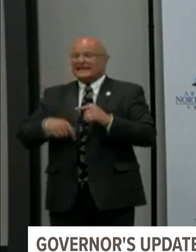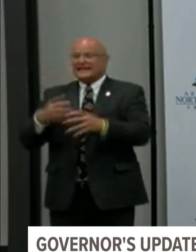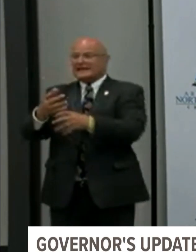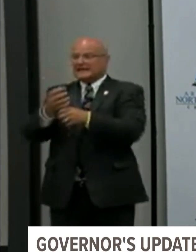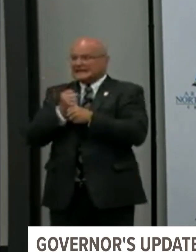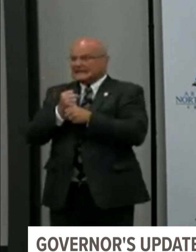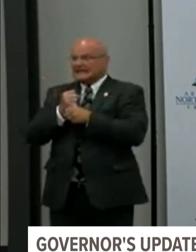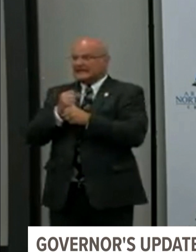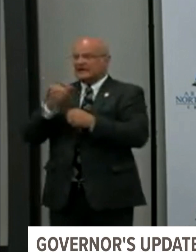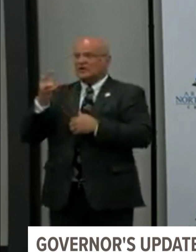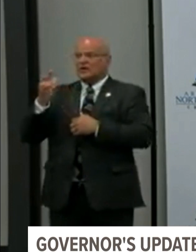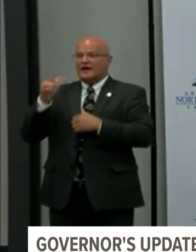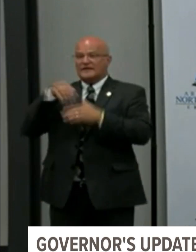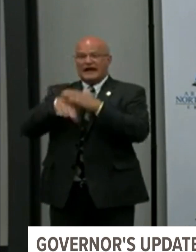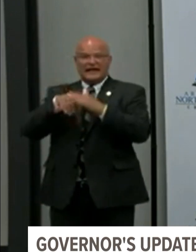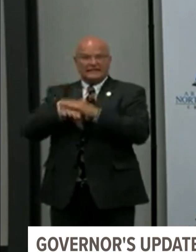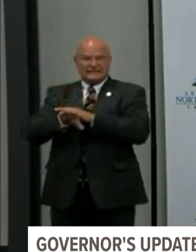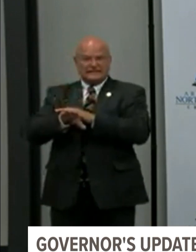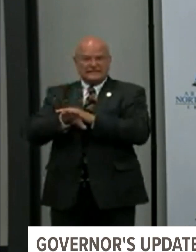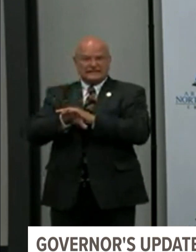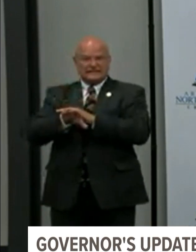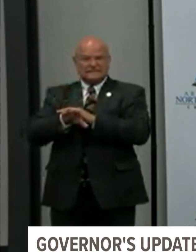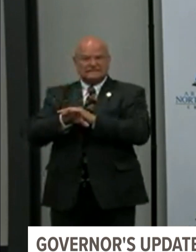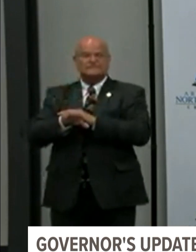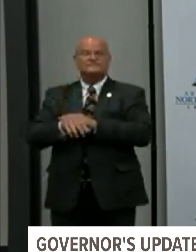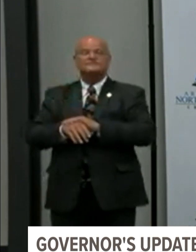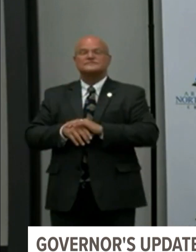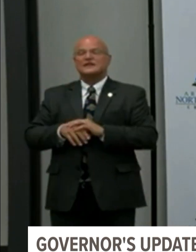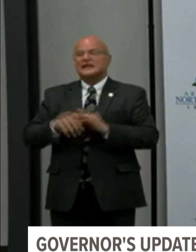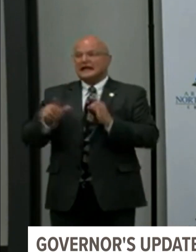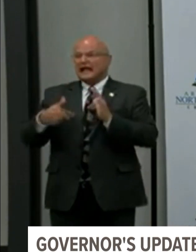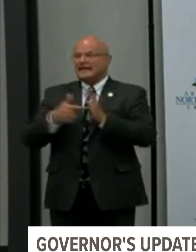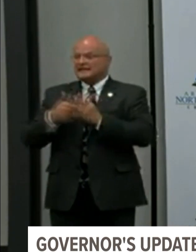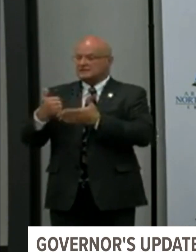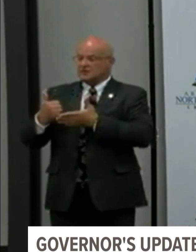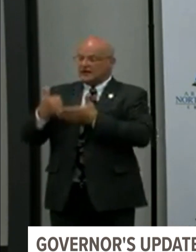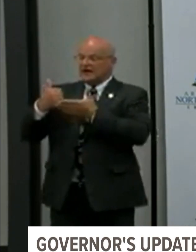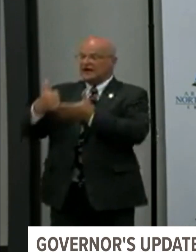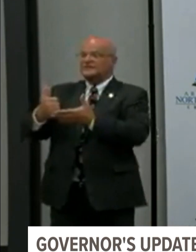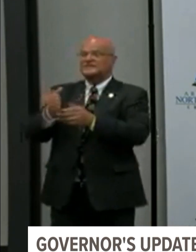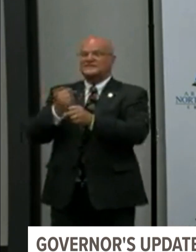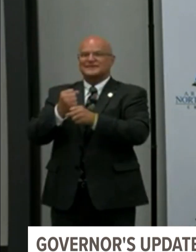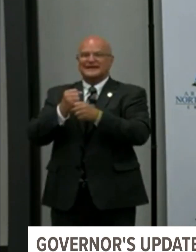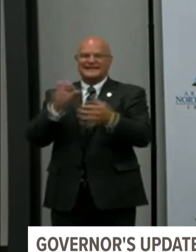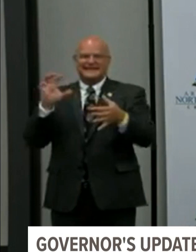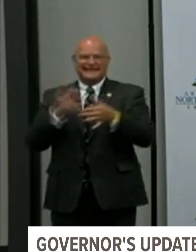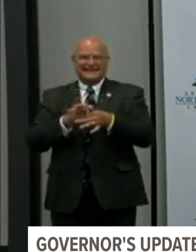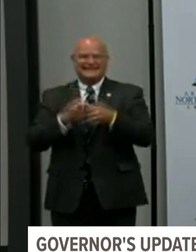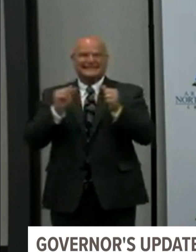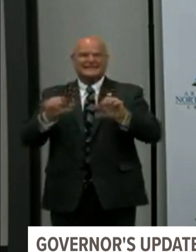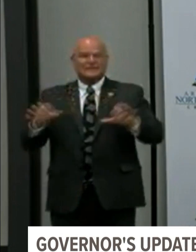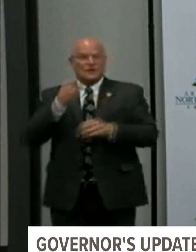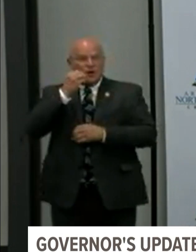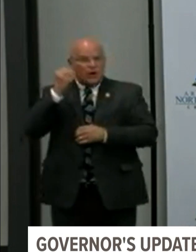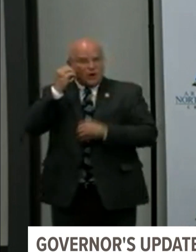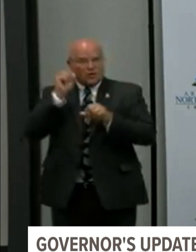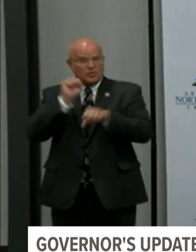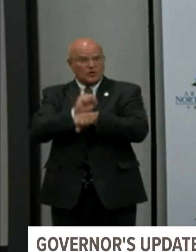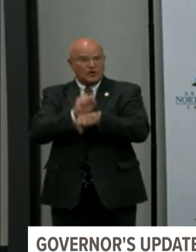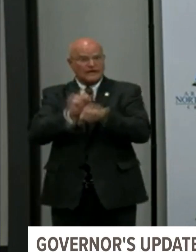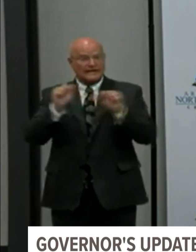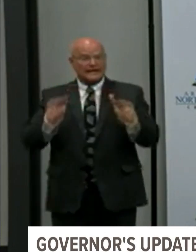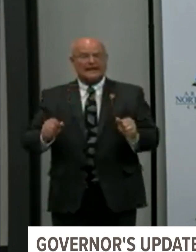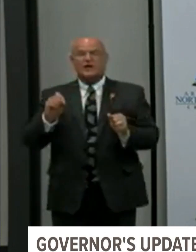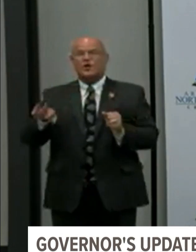get Wi-Fi access readily. And this will help them to make that connection so they can do their homework or they